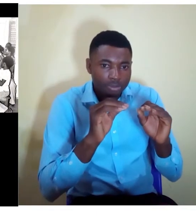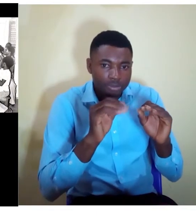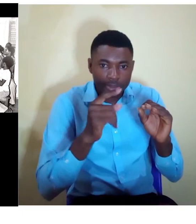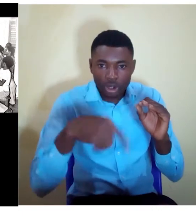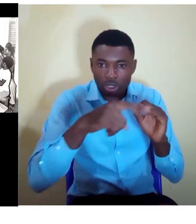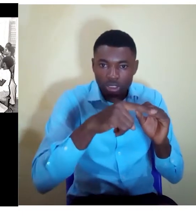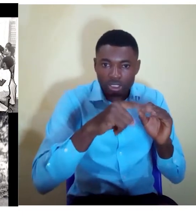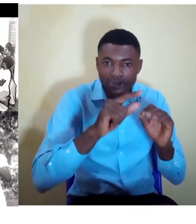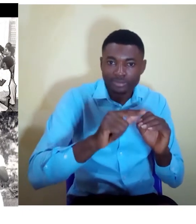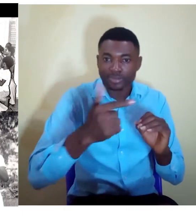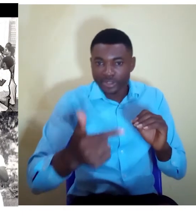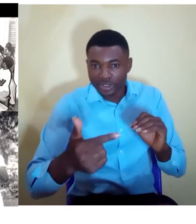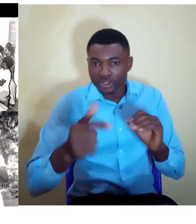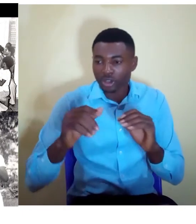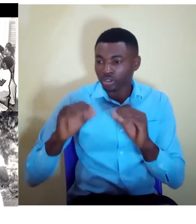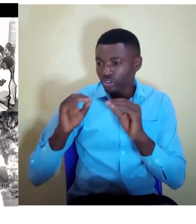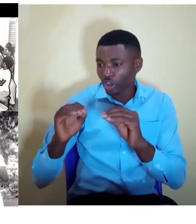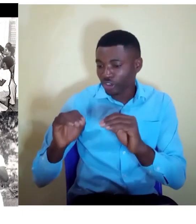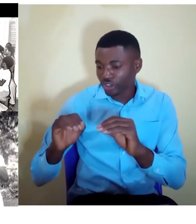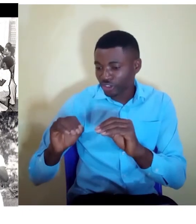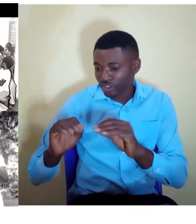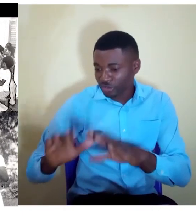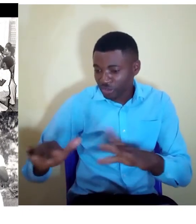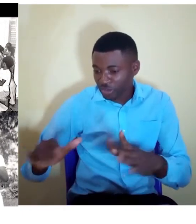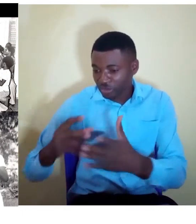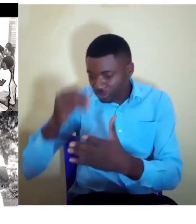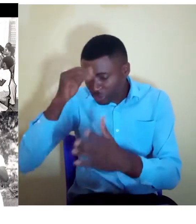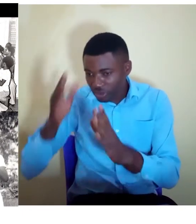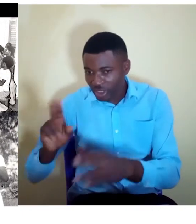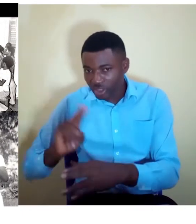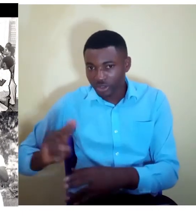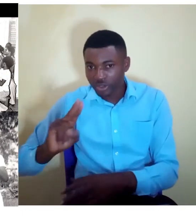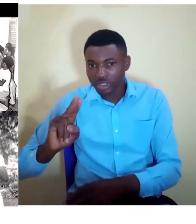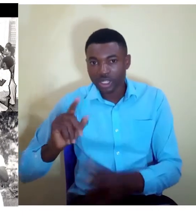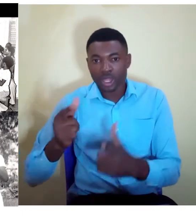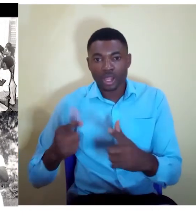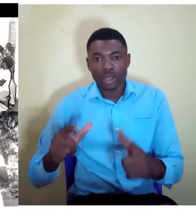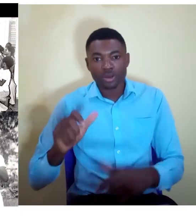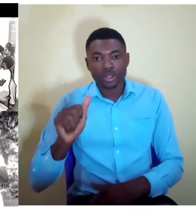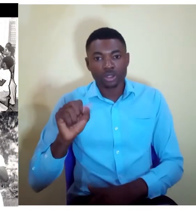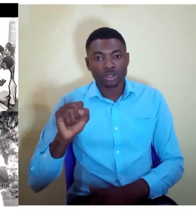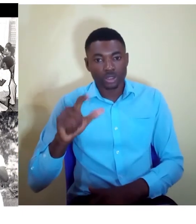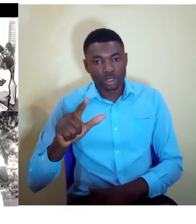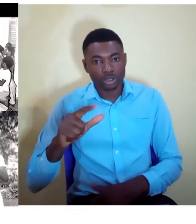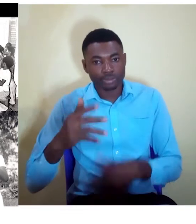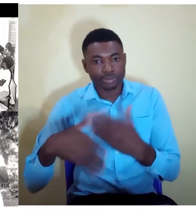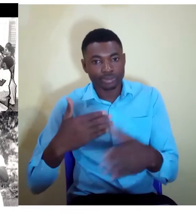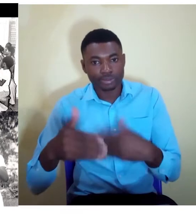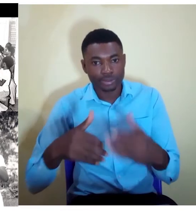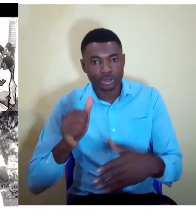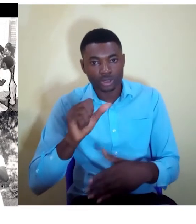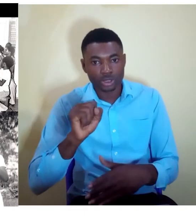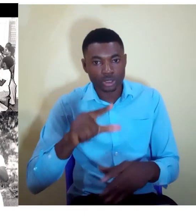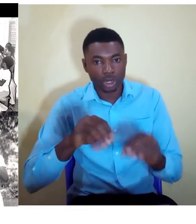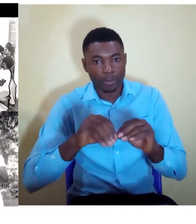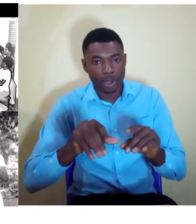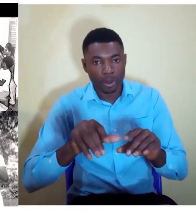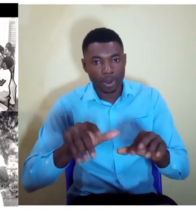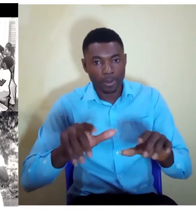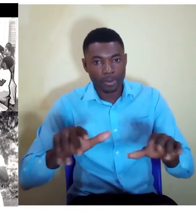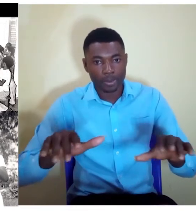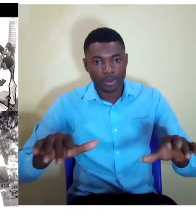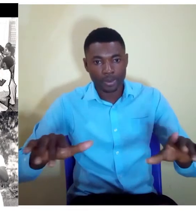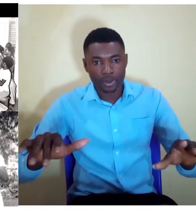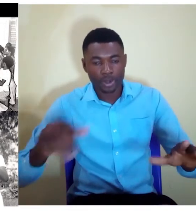in turn taught their deaf students using the language. That's how it spread. Here in the